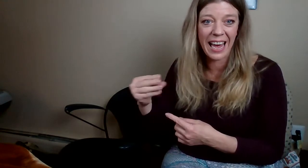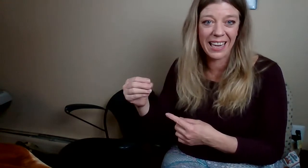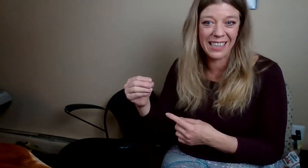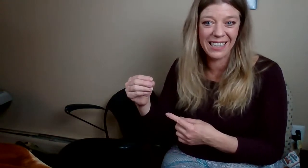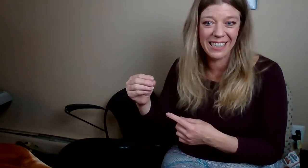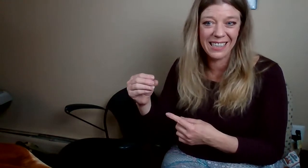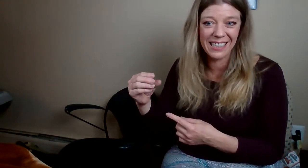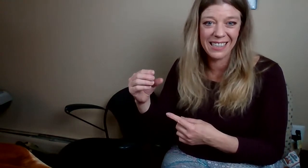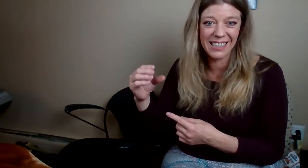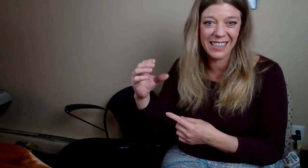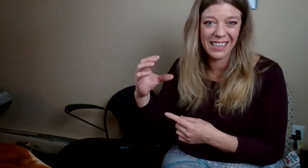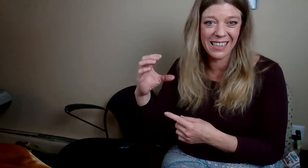And